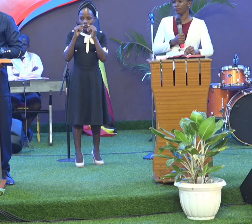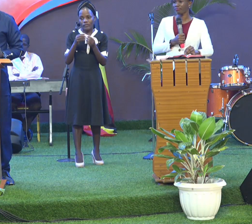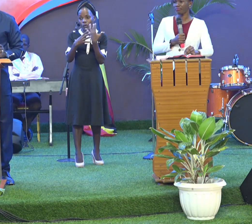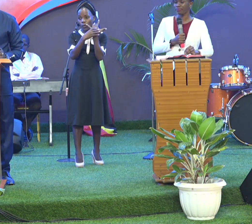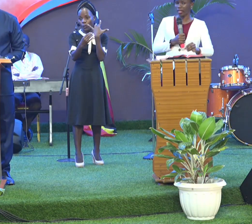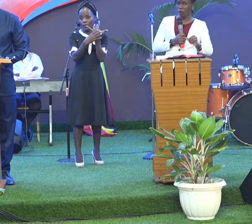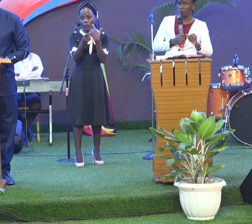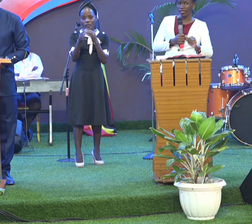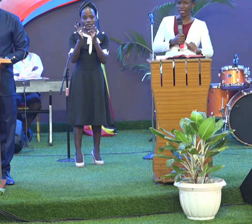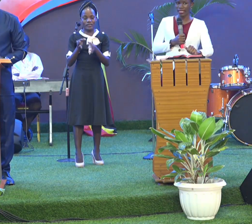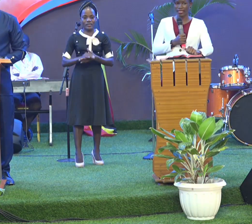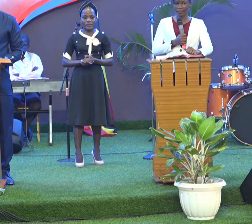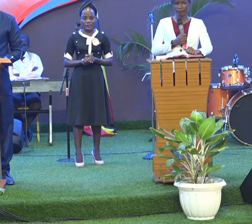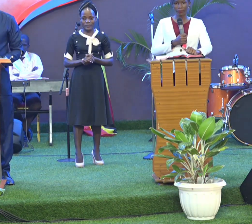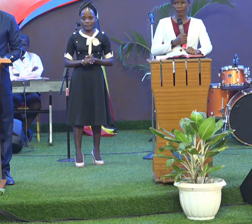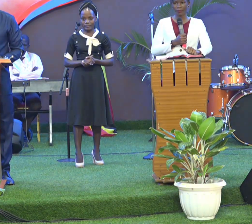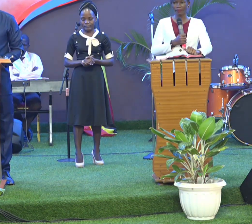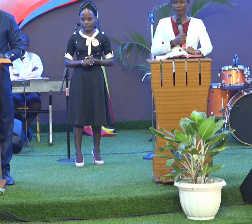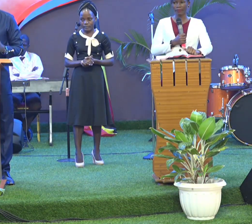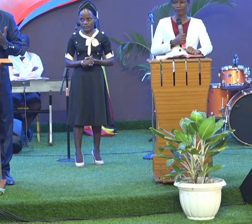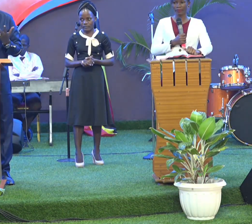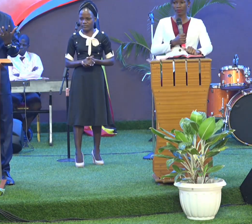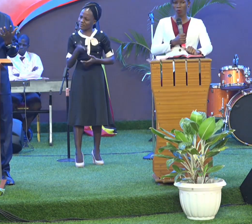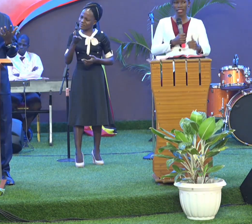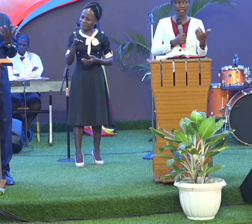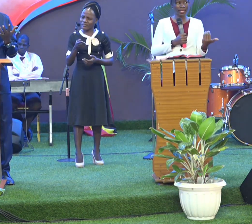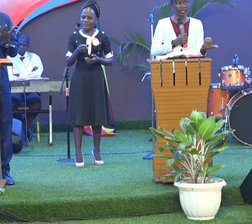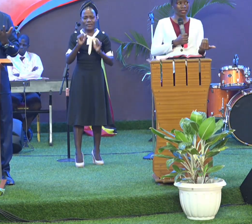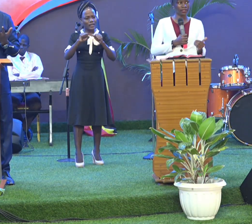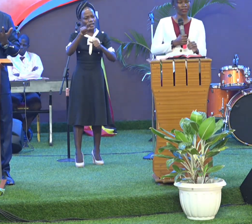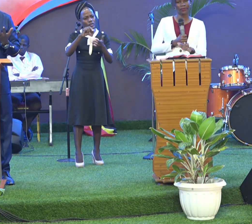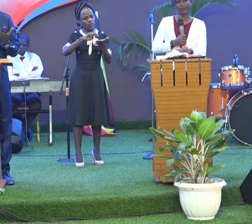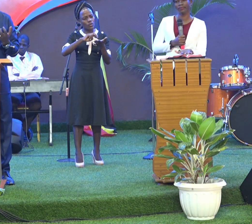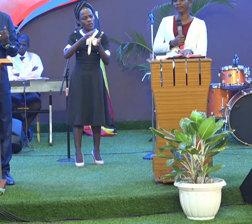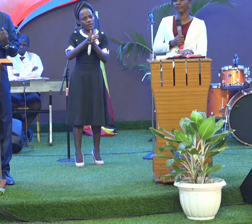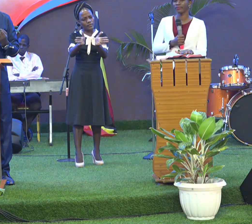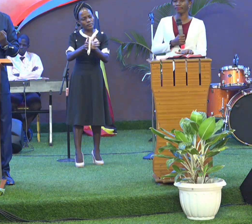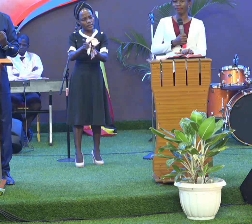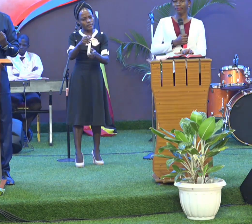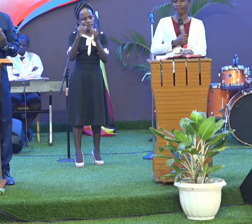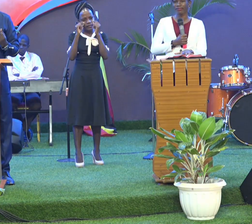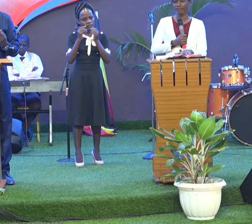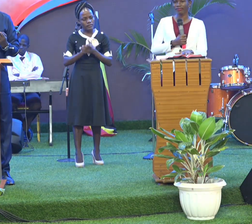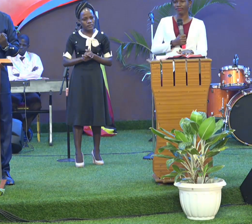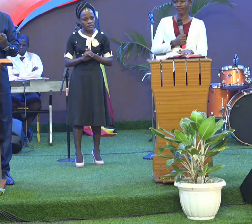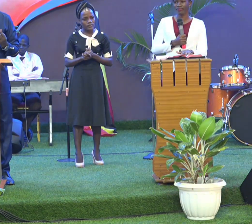Bakopecho. They copied that. Chichecho. What is that?